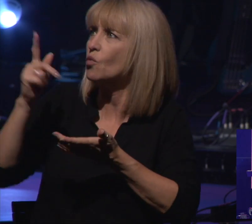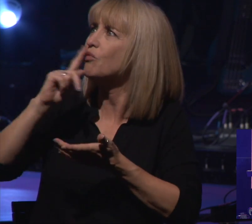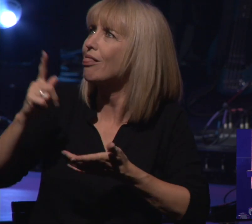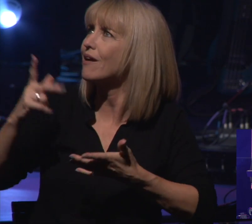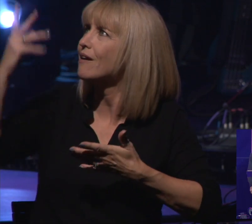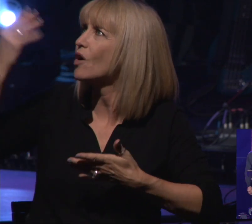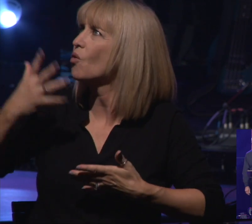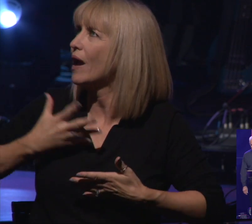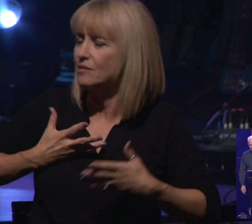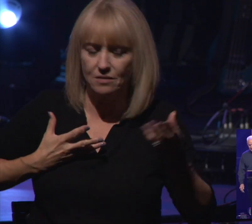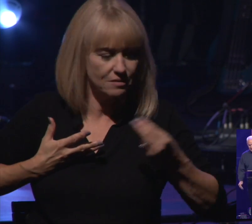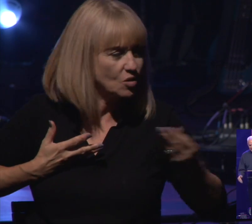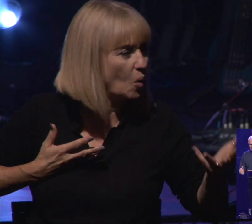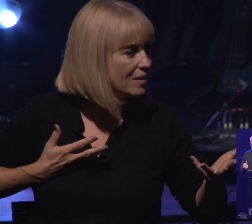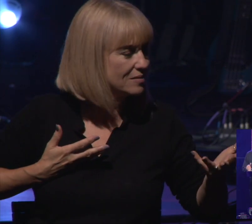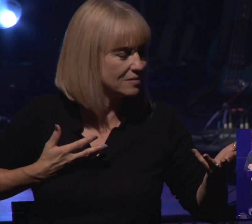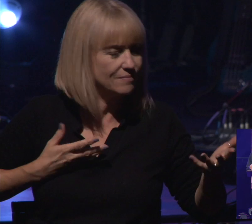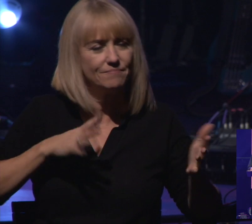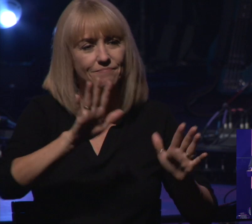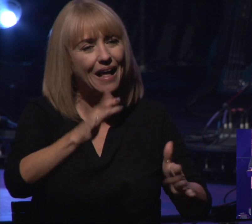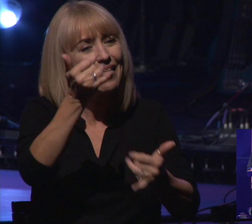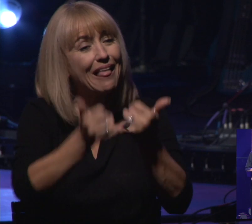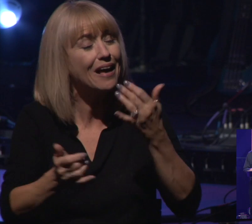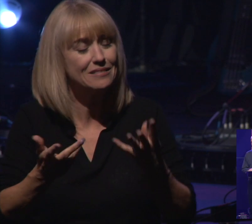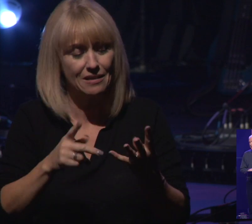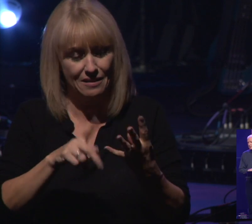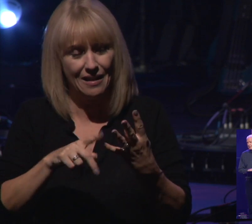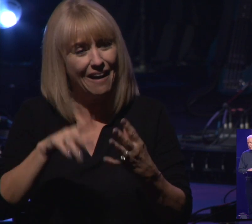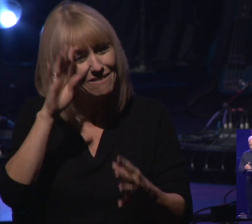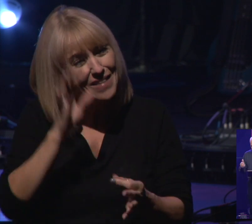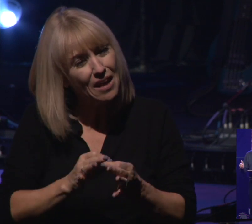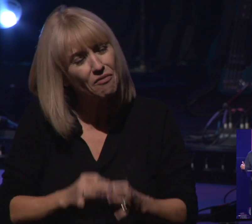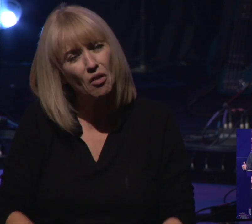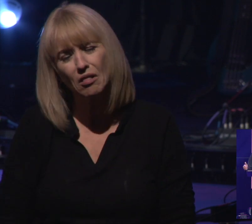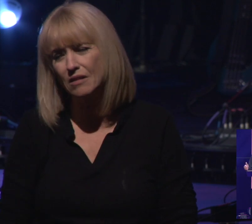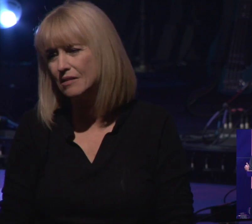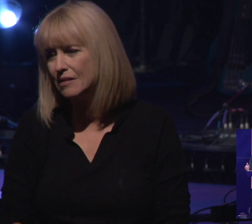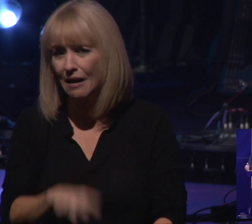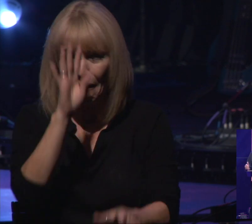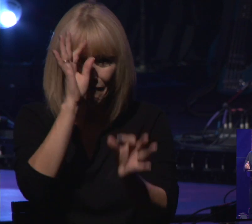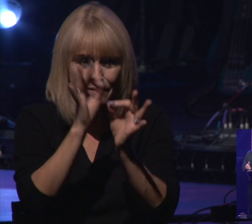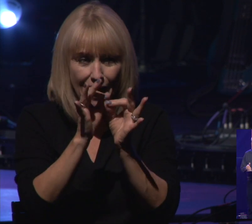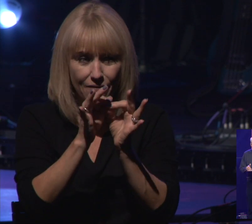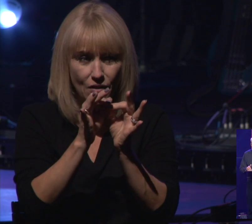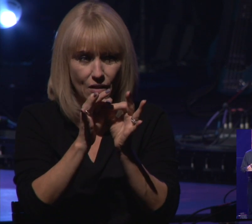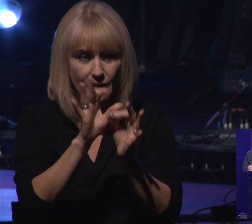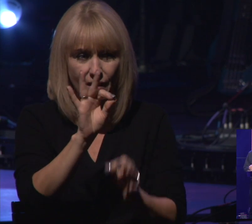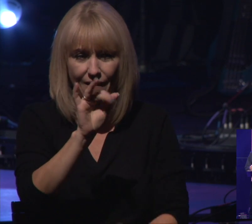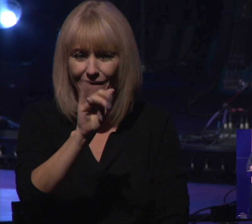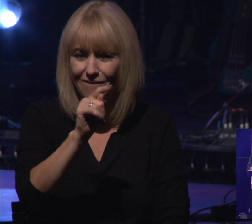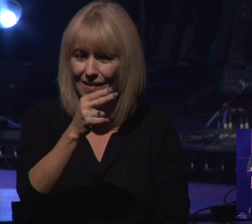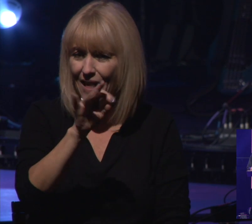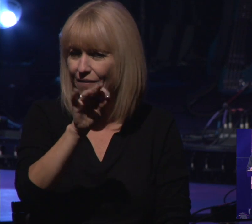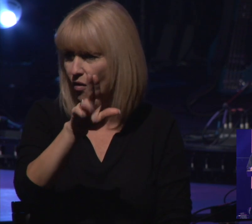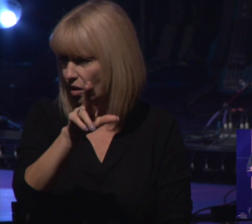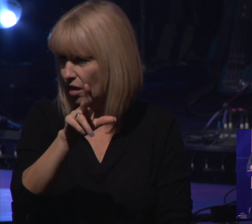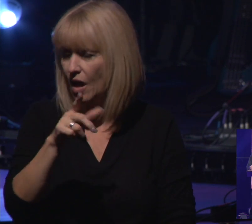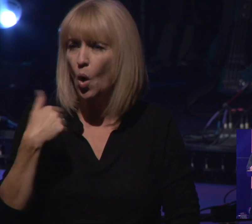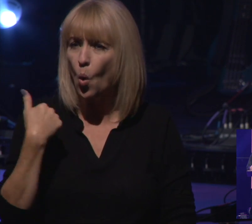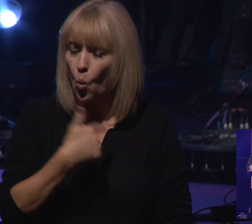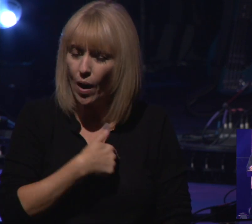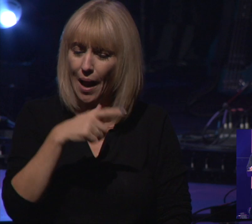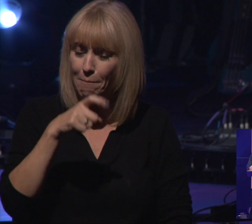We're faithful. You're going to keep those promises. We're imperfect, but people are going to be able to depend upon